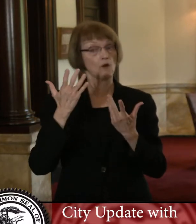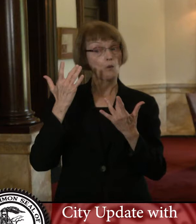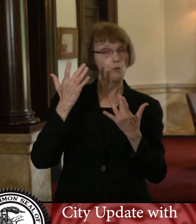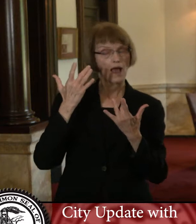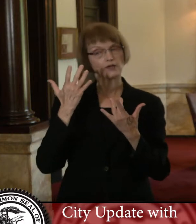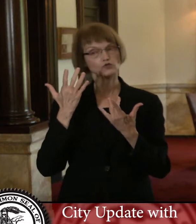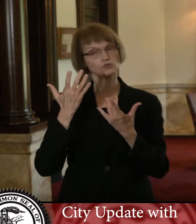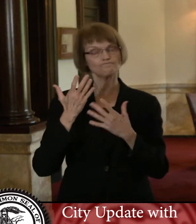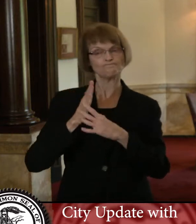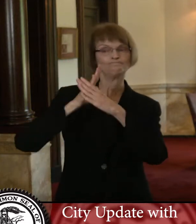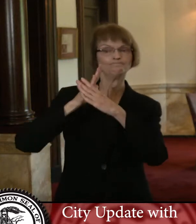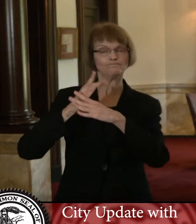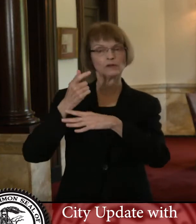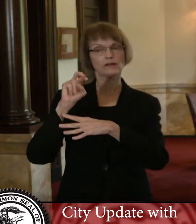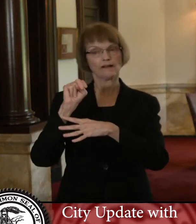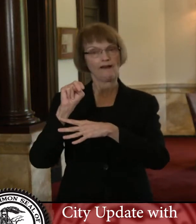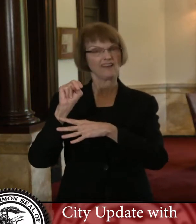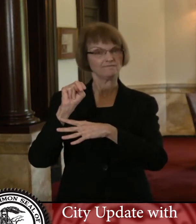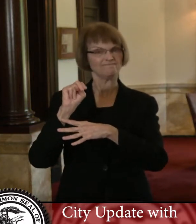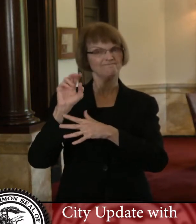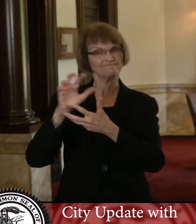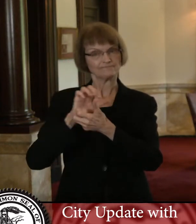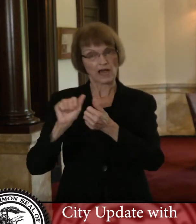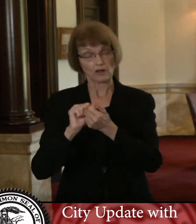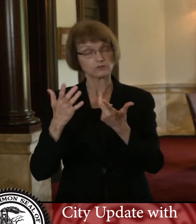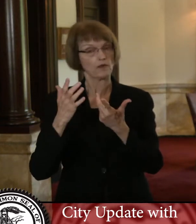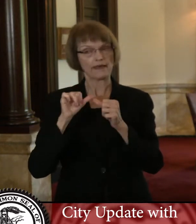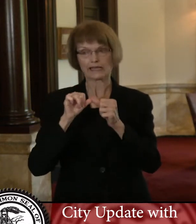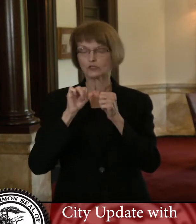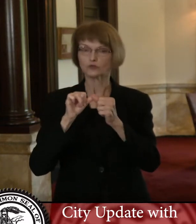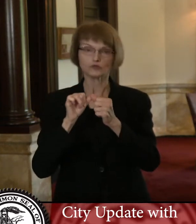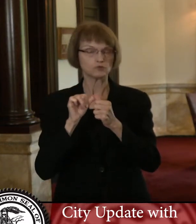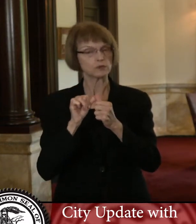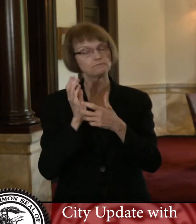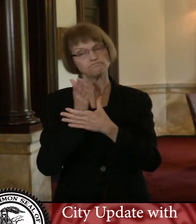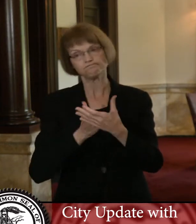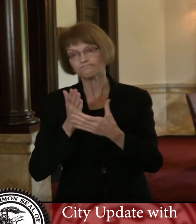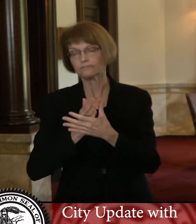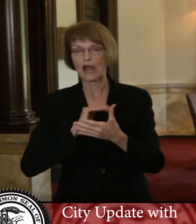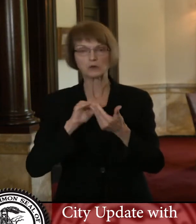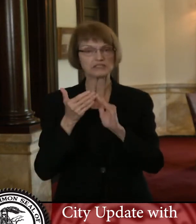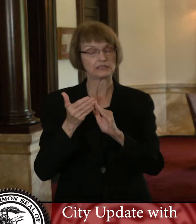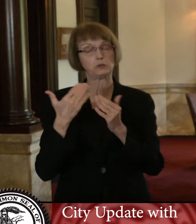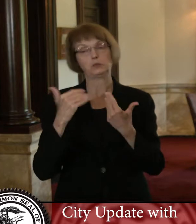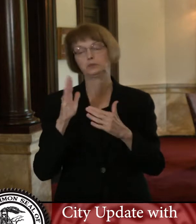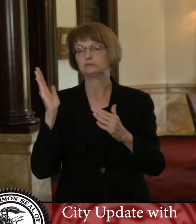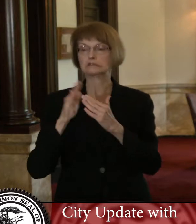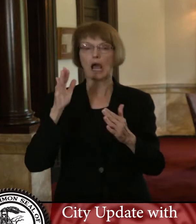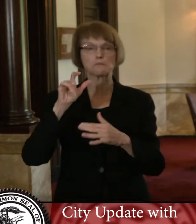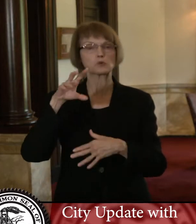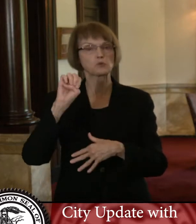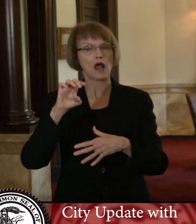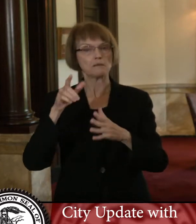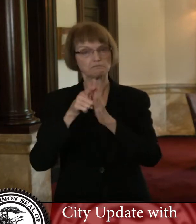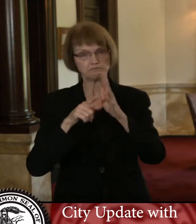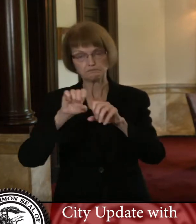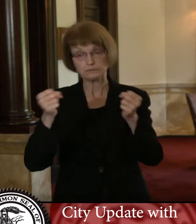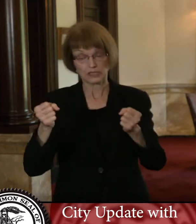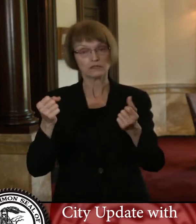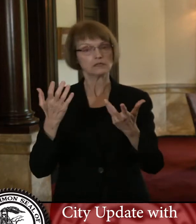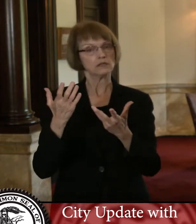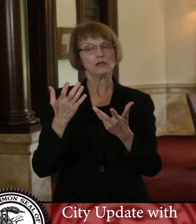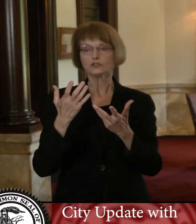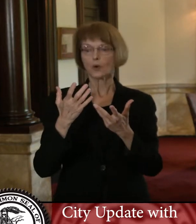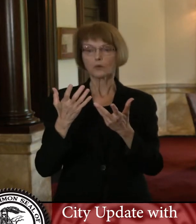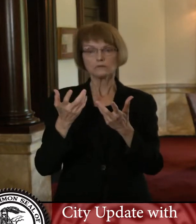Gun violence continues to plague our city and is a major driver of crime. Getting guns off our streets is essential to improving